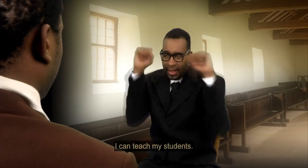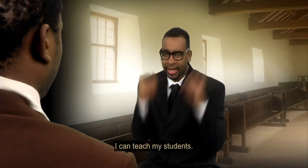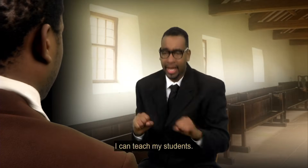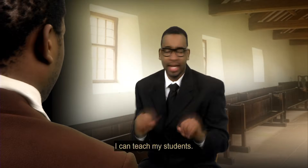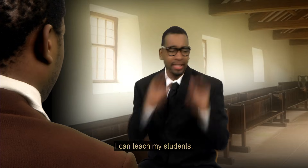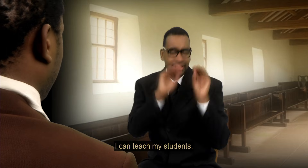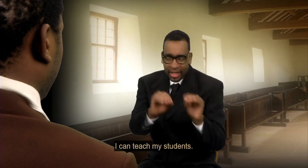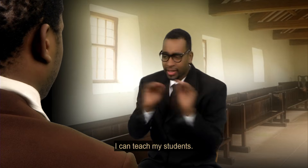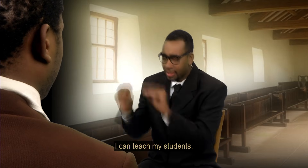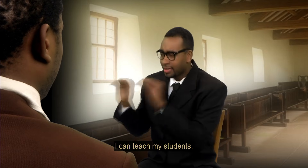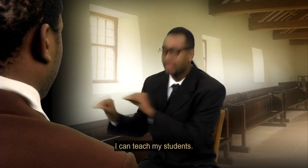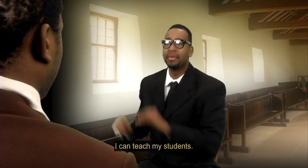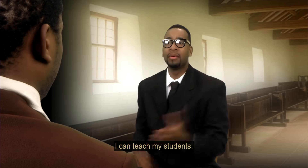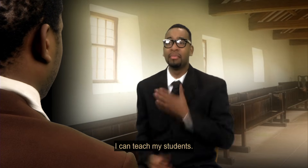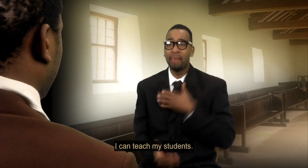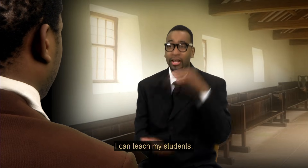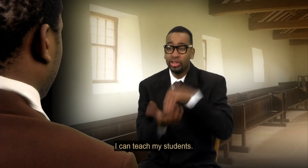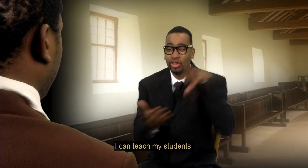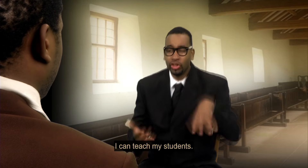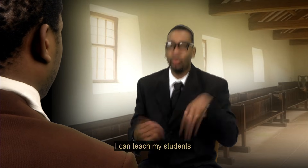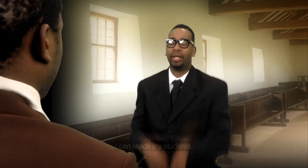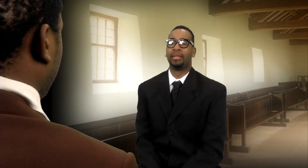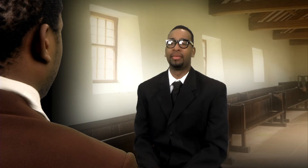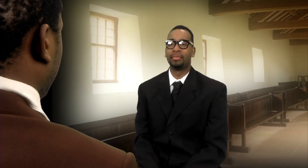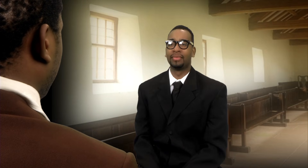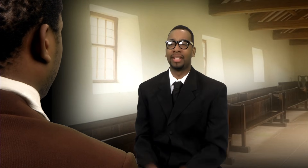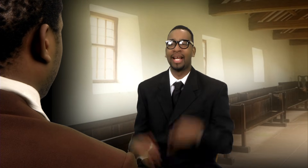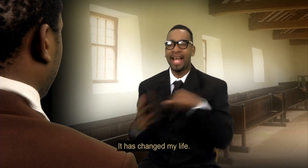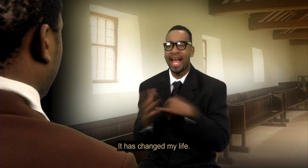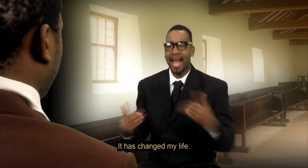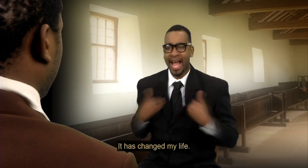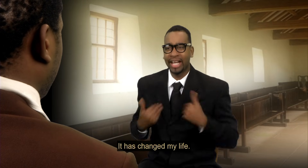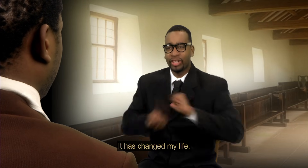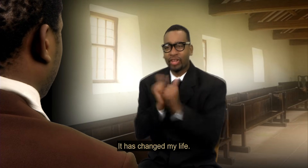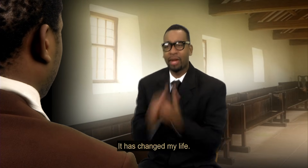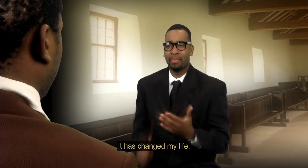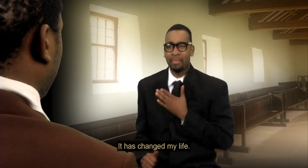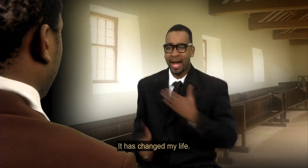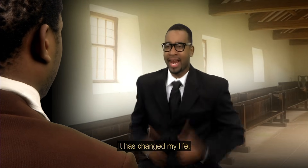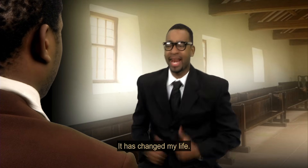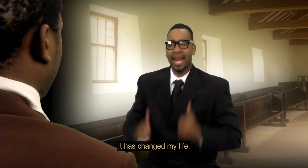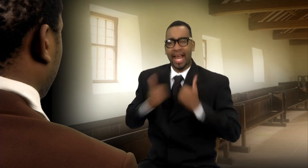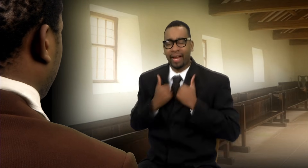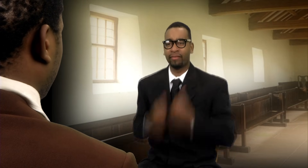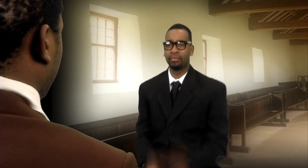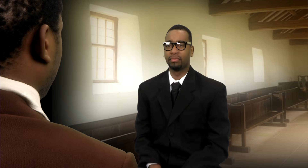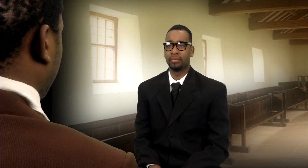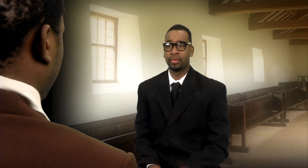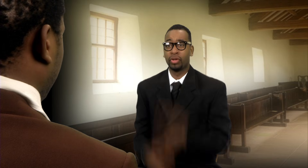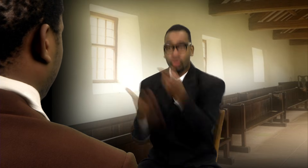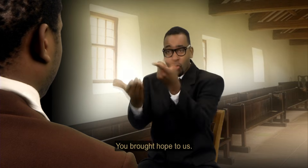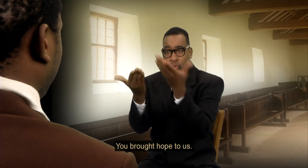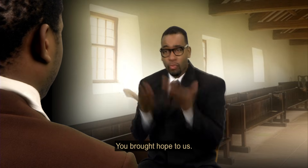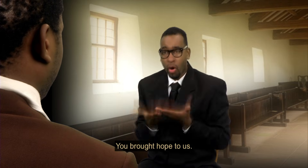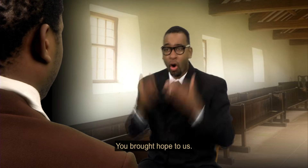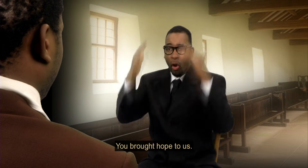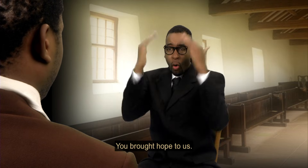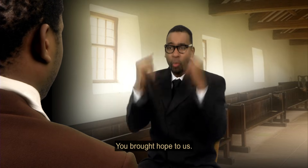I can teach my students. It has changed my life. You brought hope